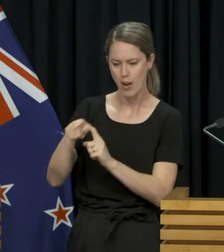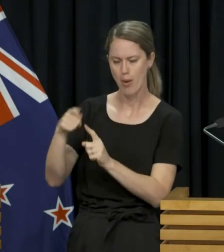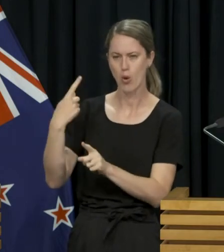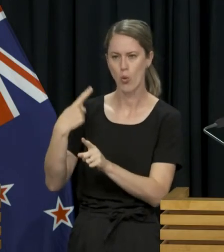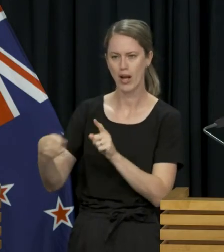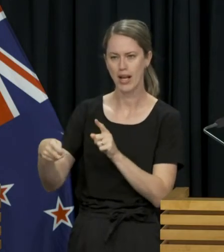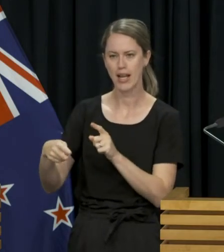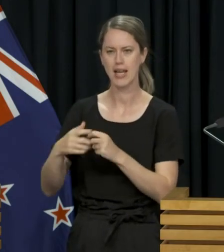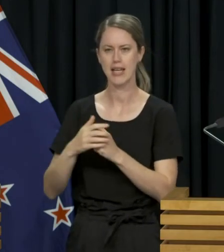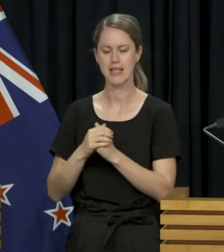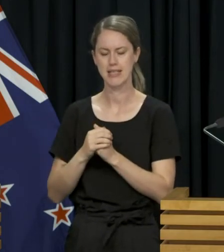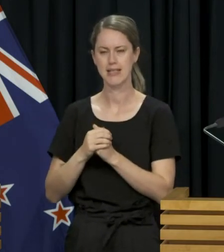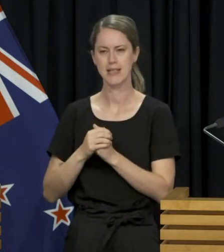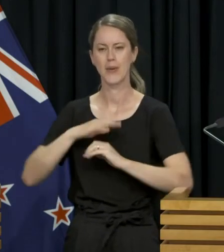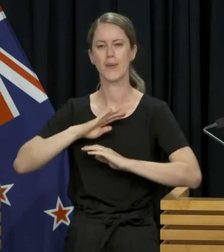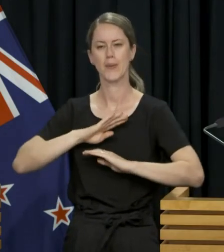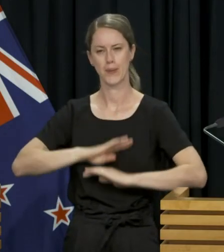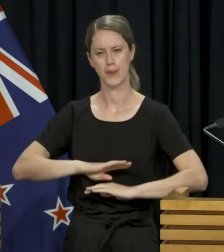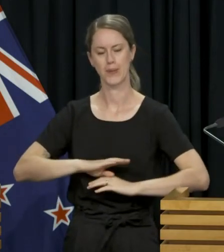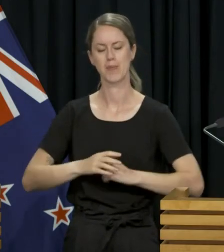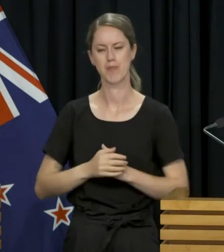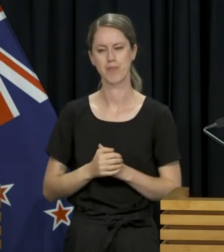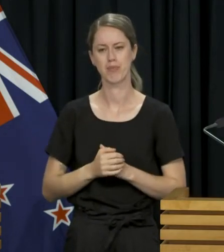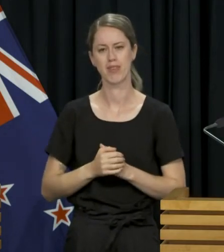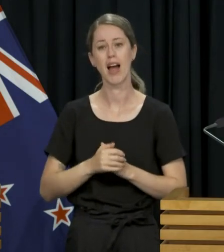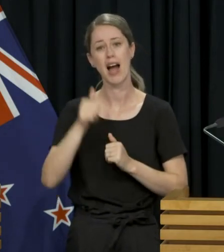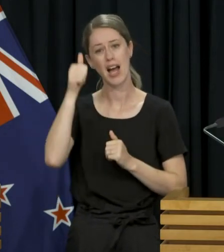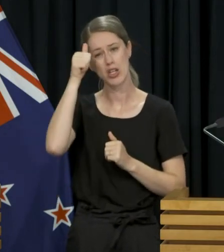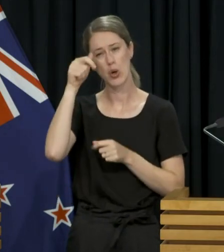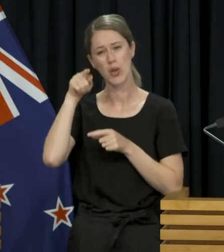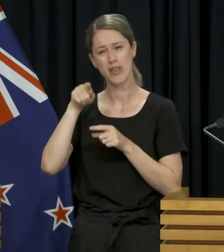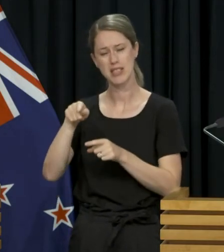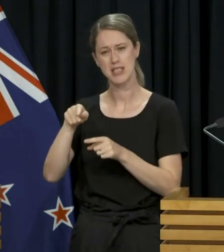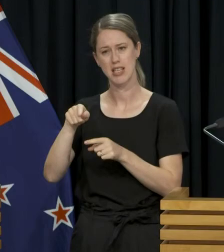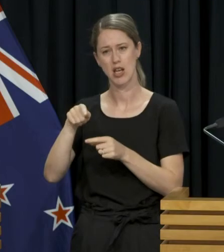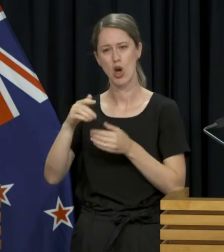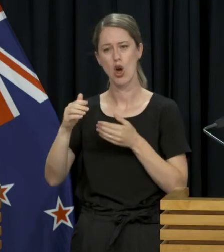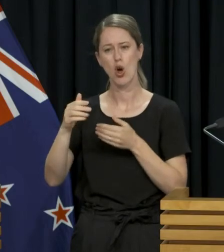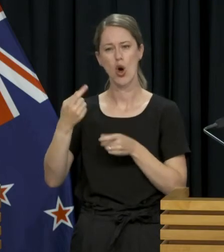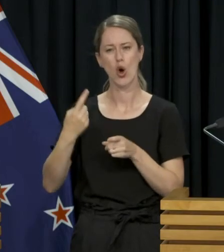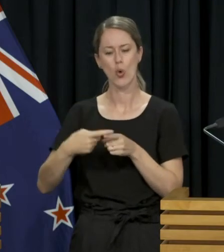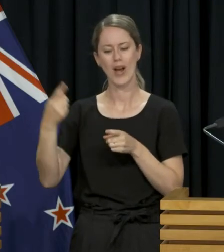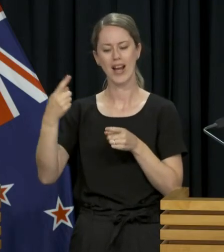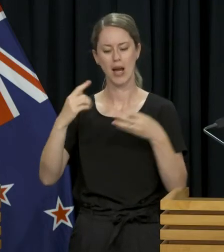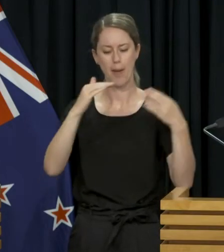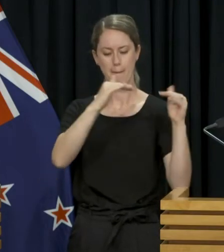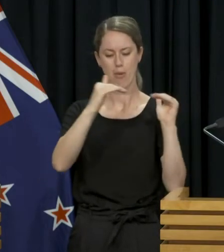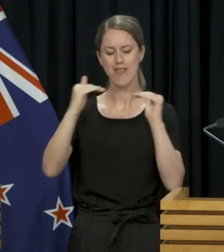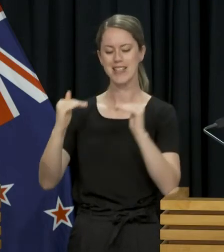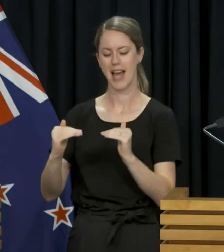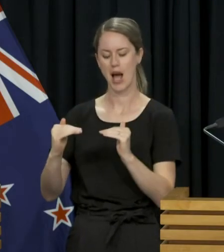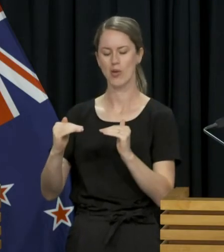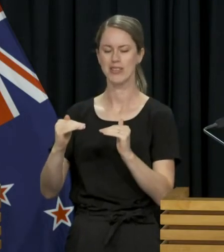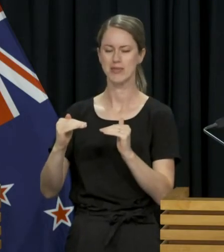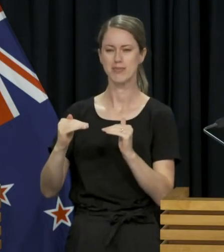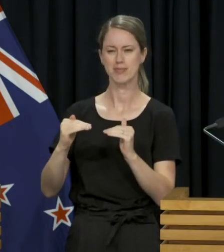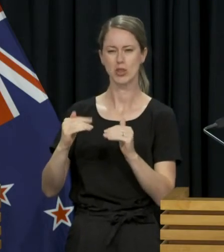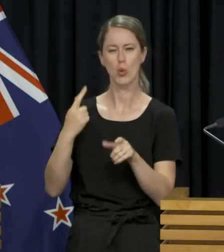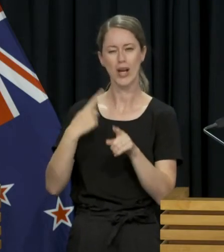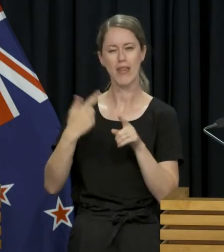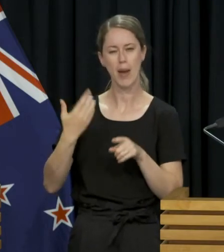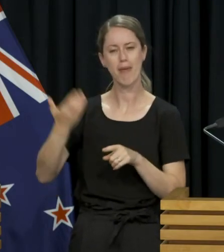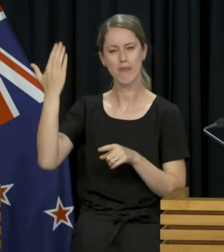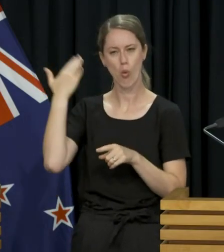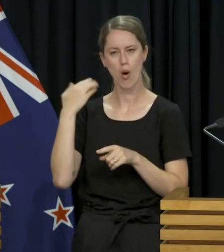operating swiftly and effectively. I do acknowledge that this is newer in the sense that we've moved more quickly than we have done previously. That is